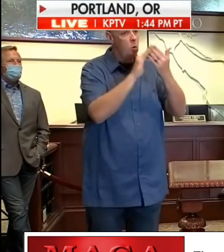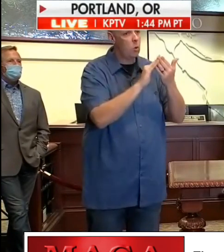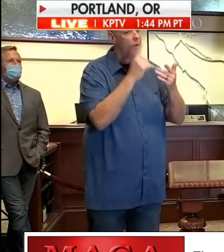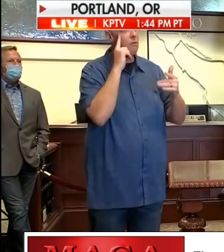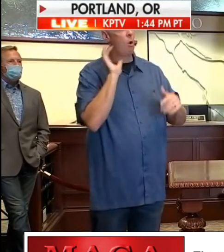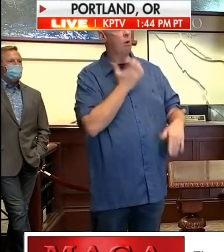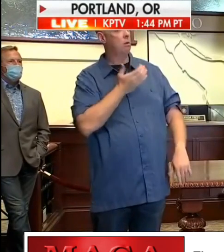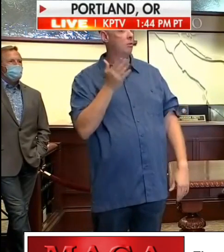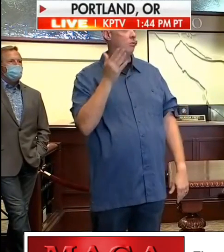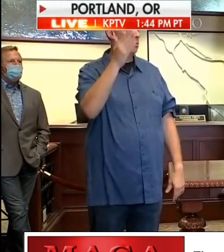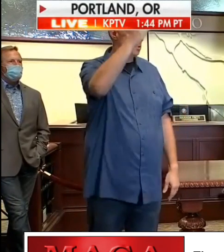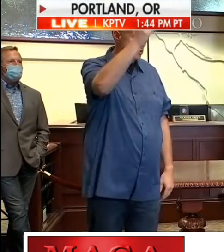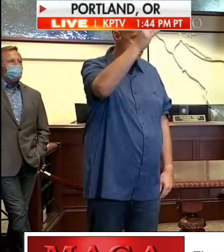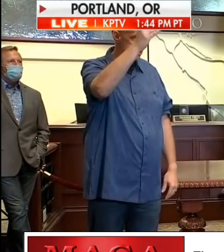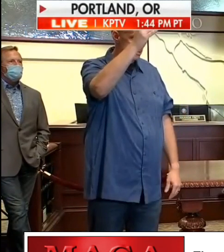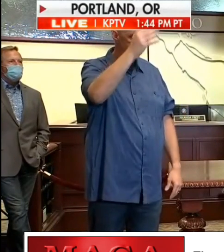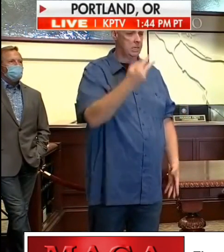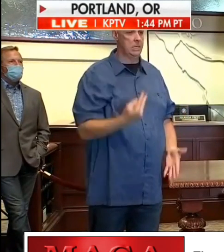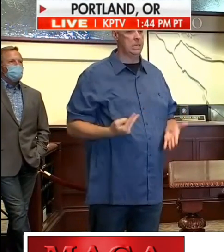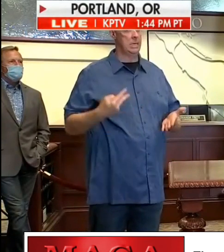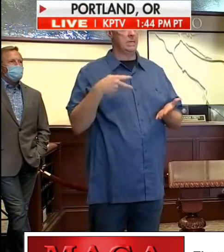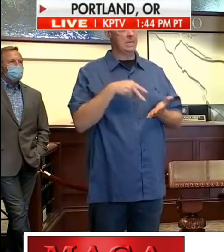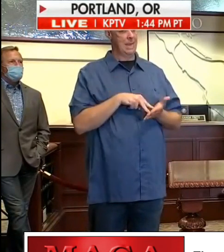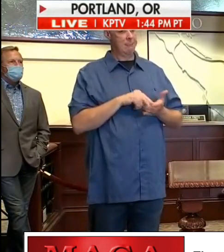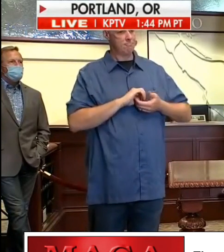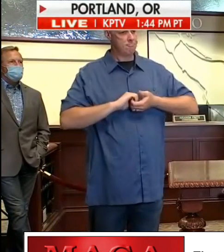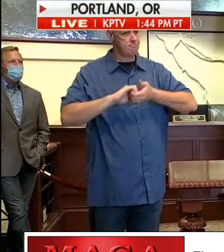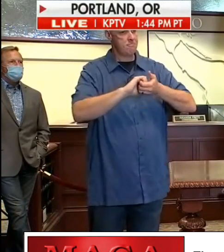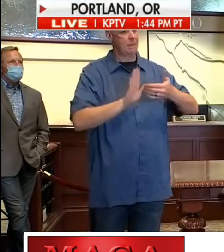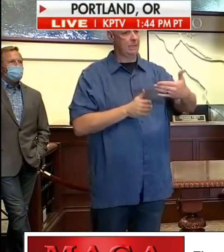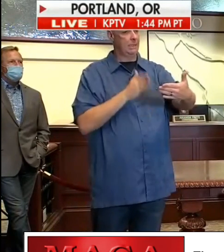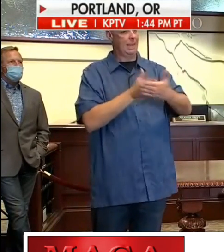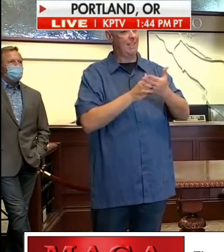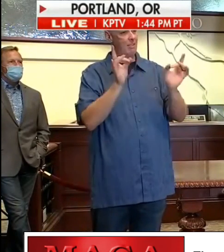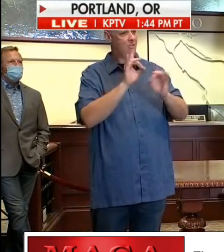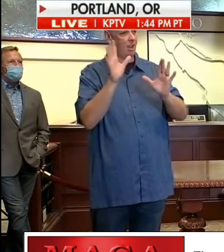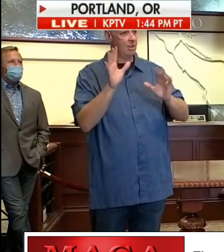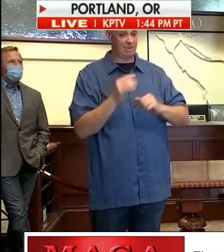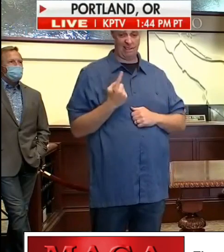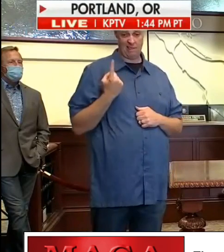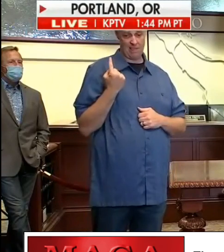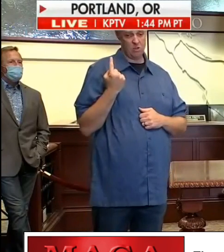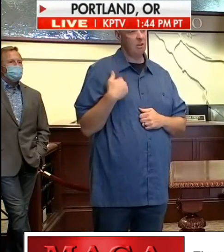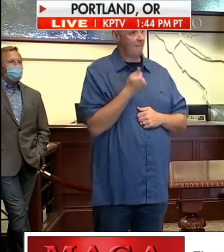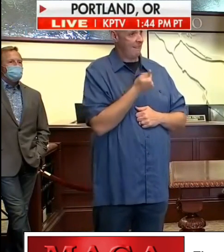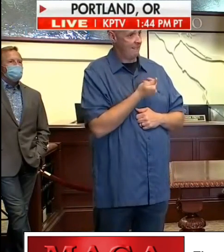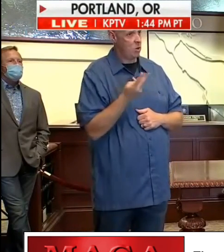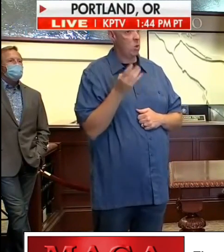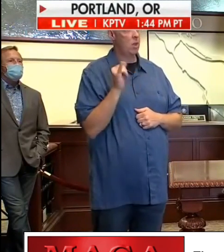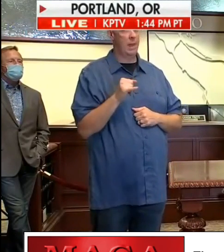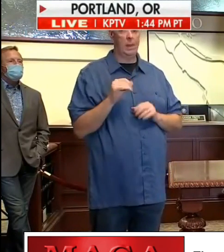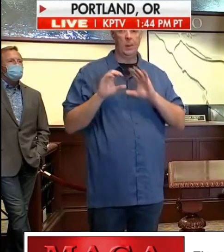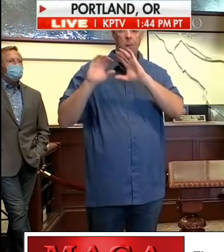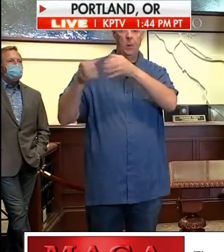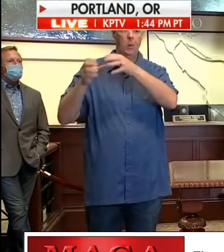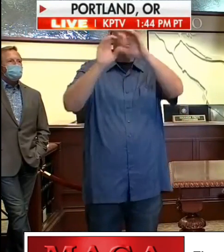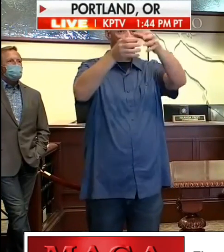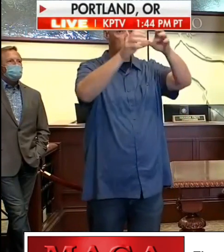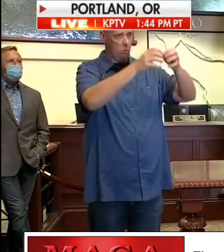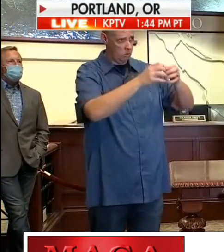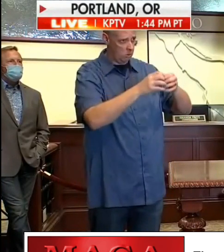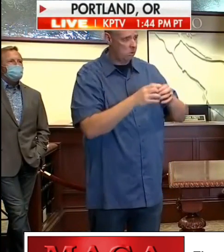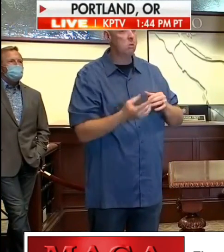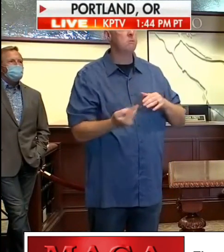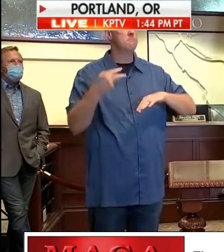and it's about taking a stand against violence. And even last year, a number of those coalition groups